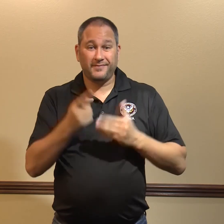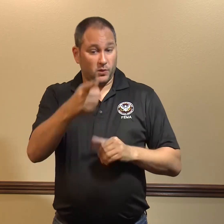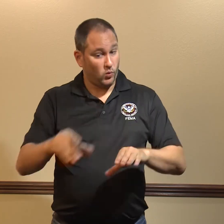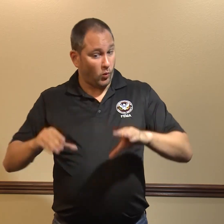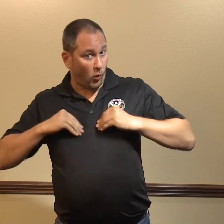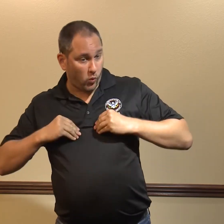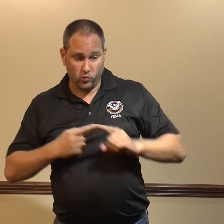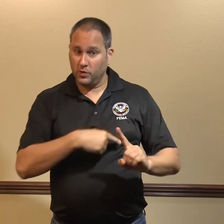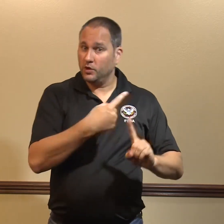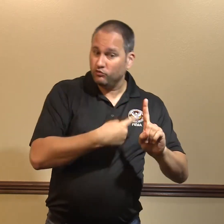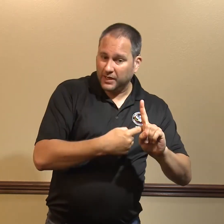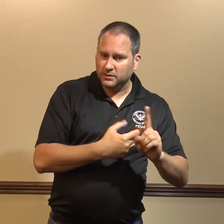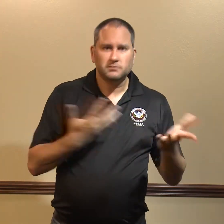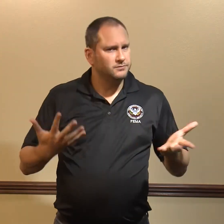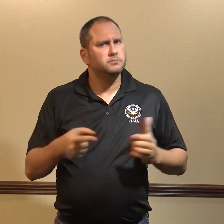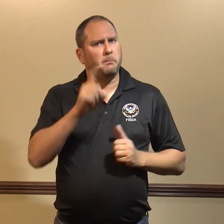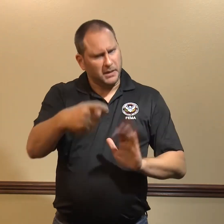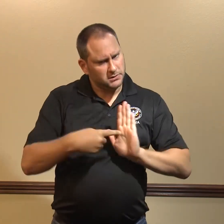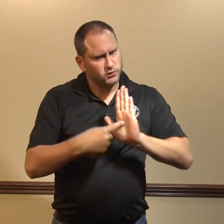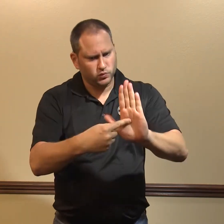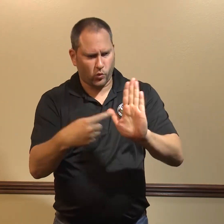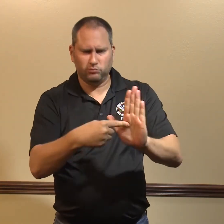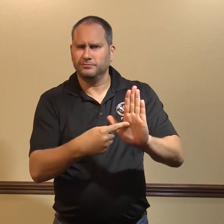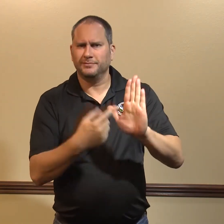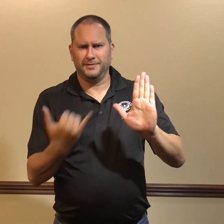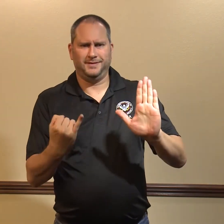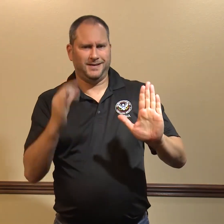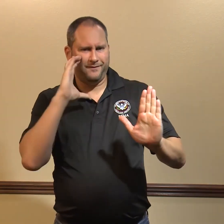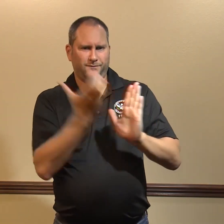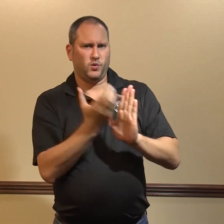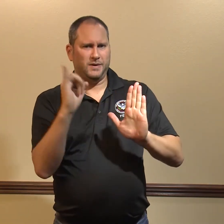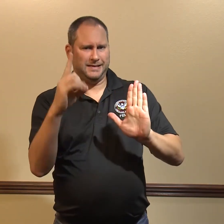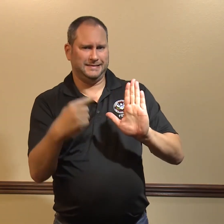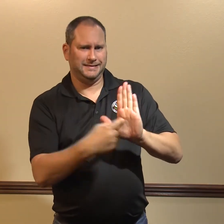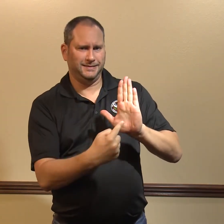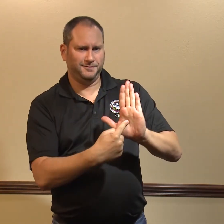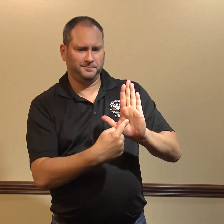Homeowners or renters must also present a valid driver's license or other photo ID.